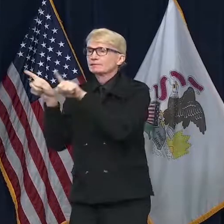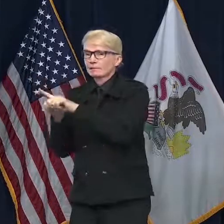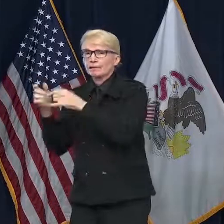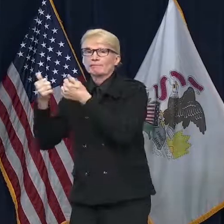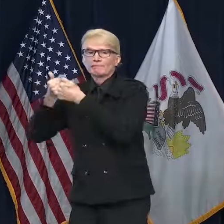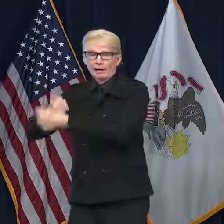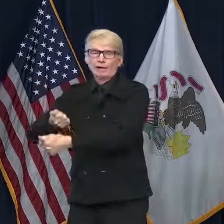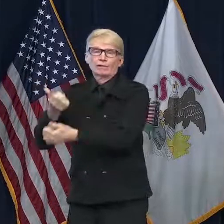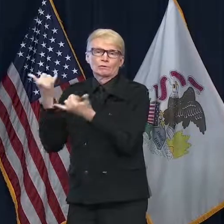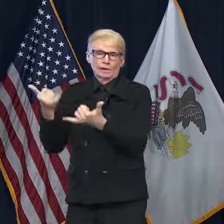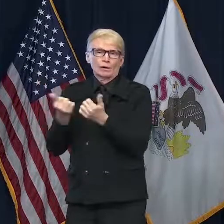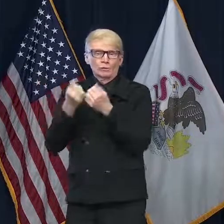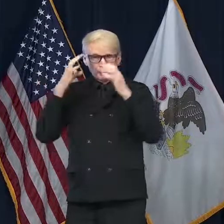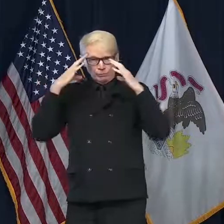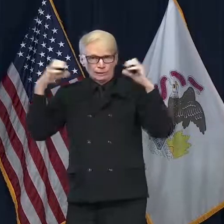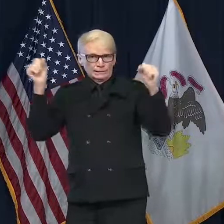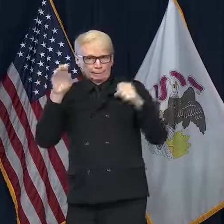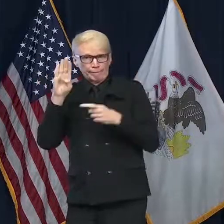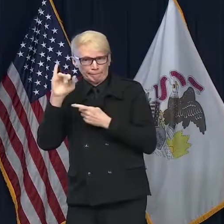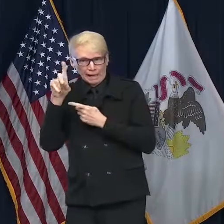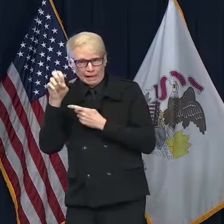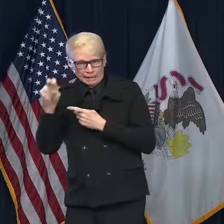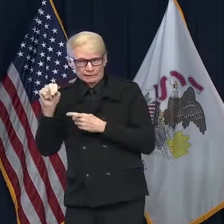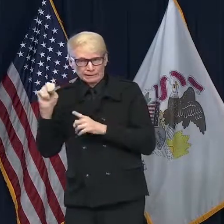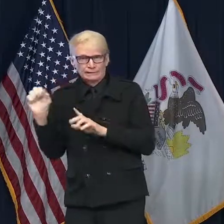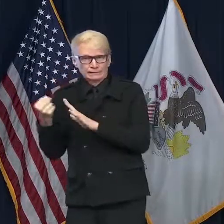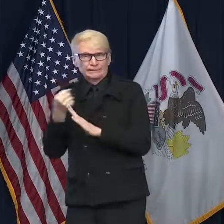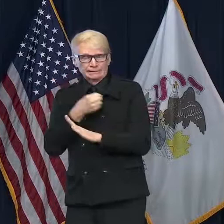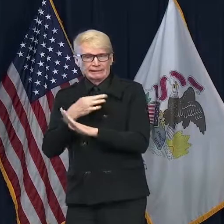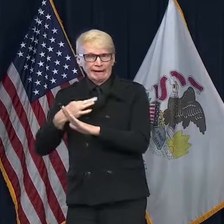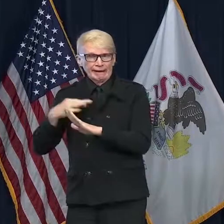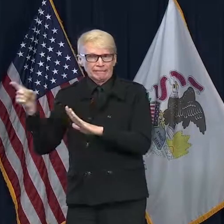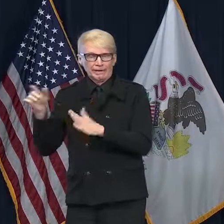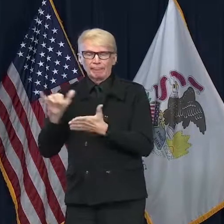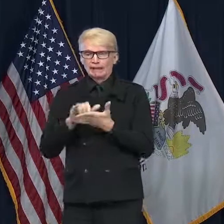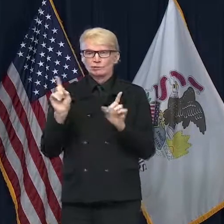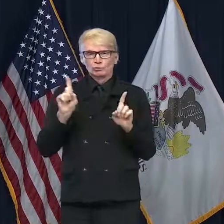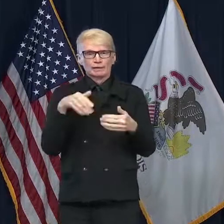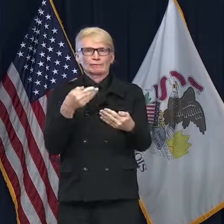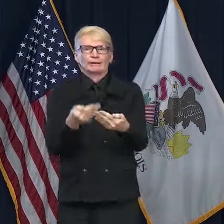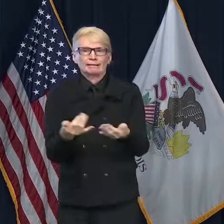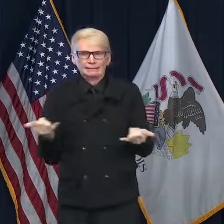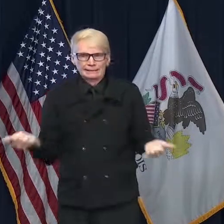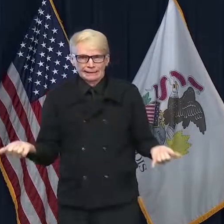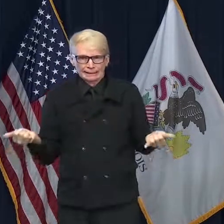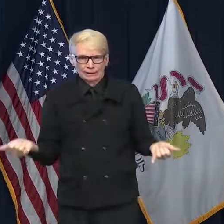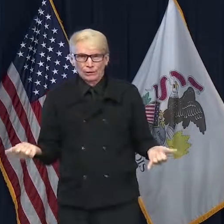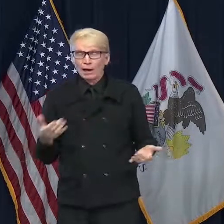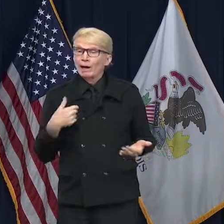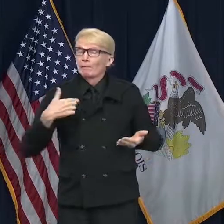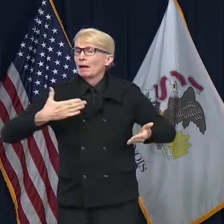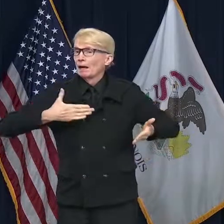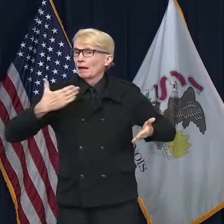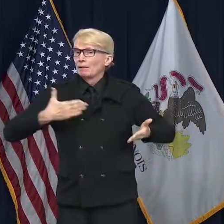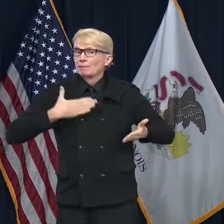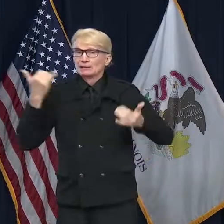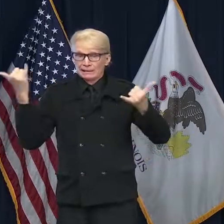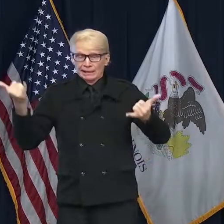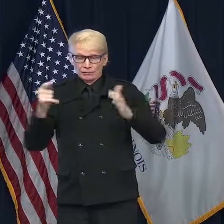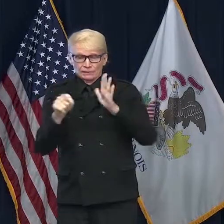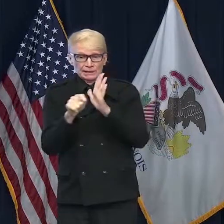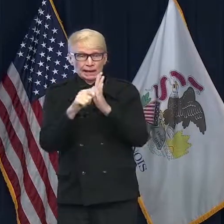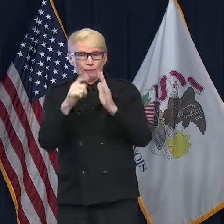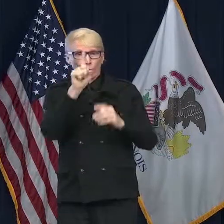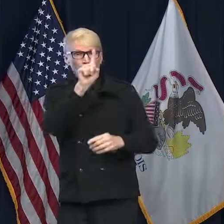administration. So that's where we landed, and I'm pleased that we're able to move into Phase